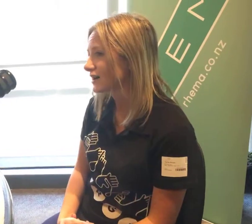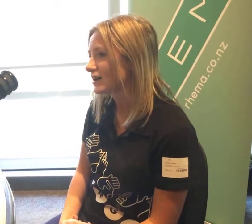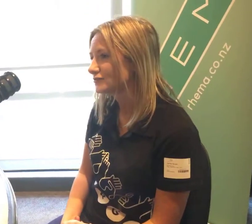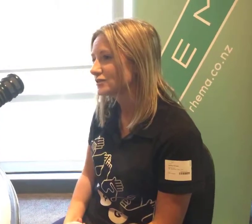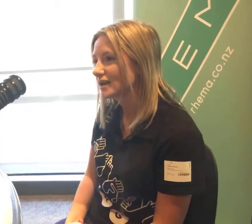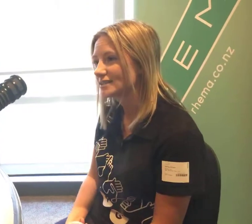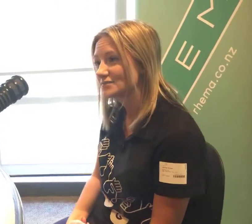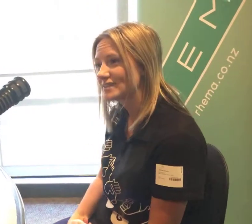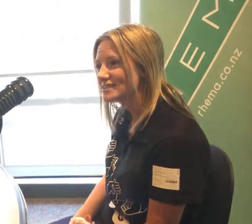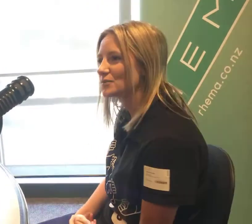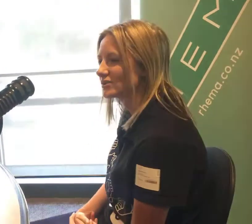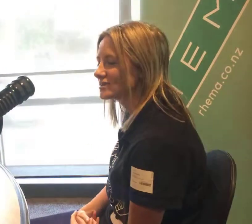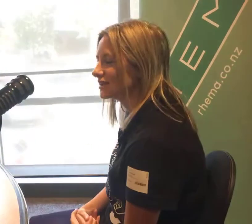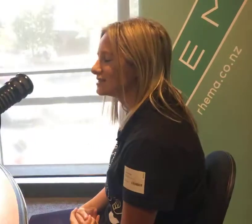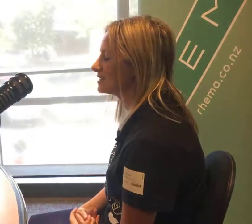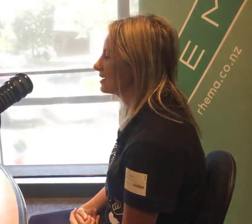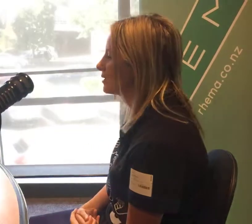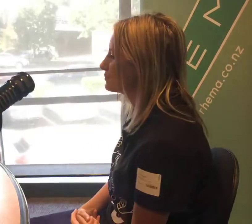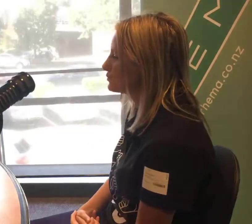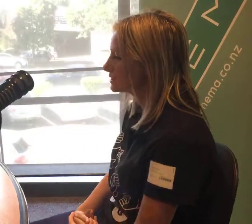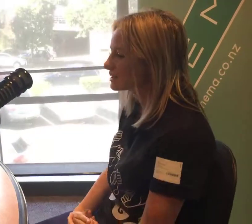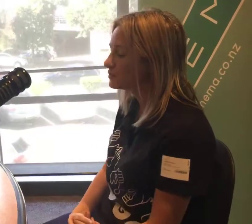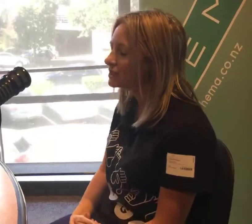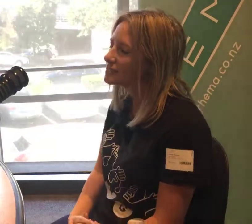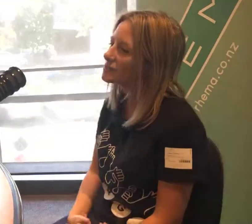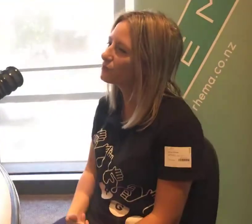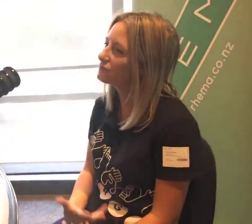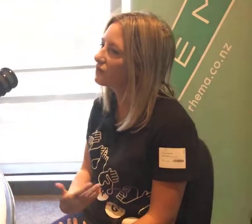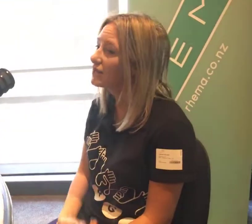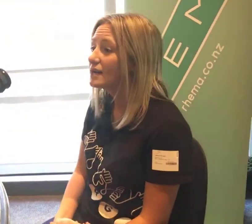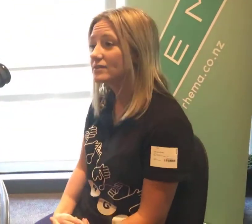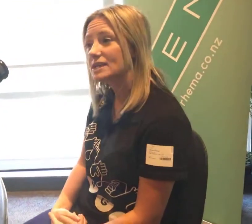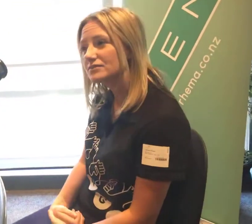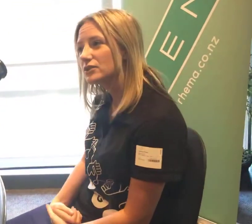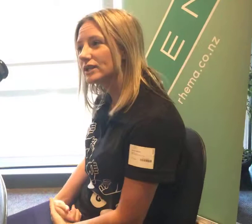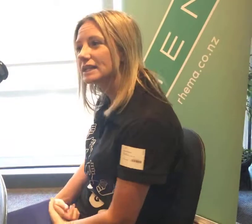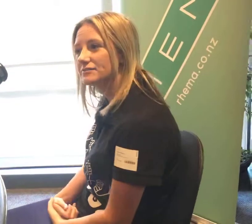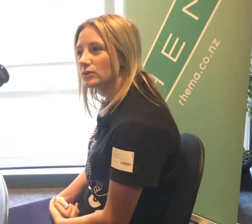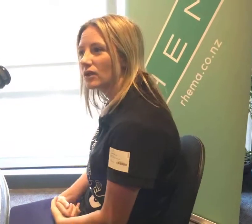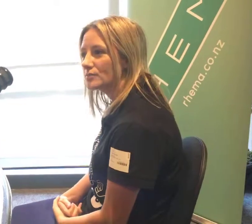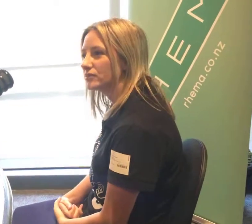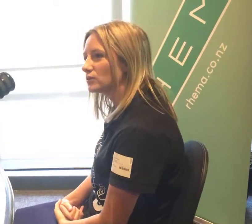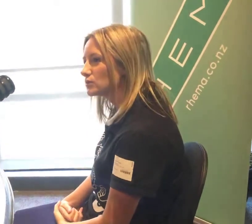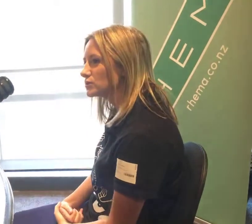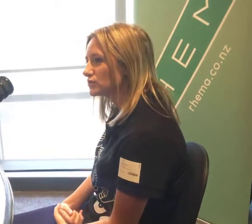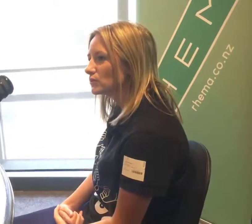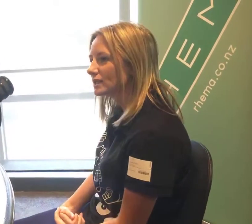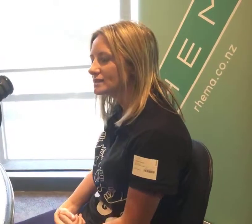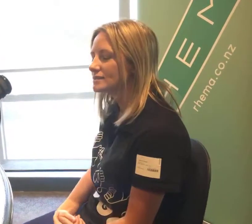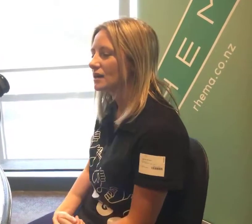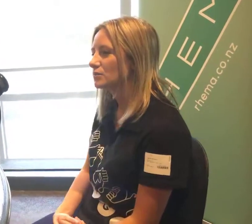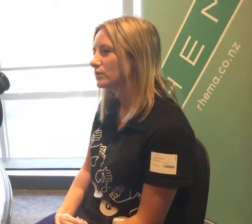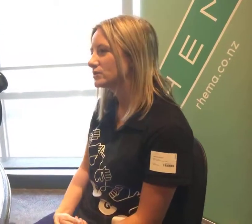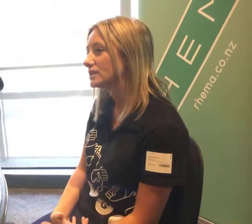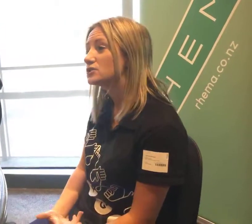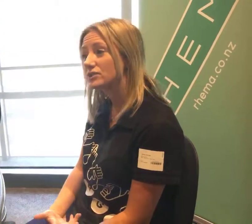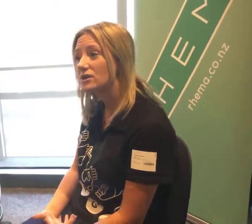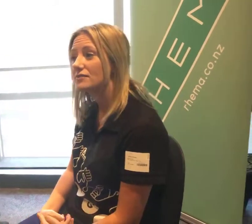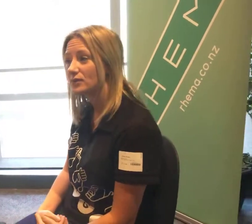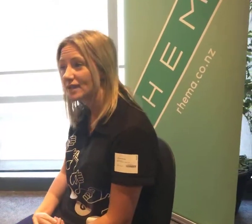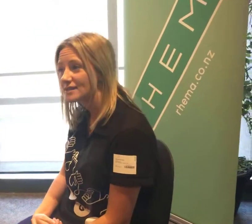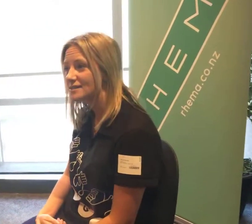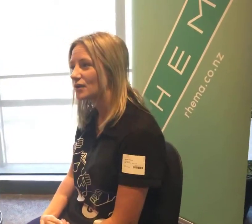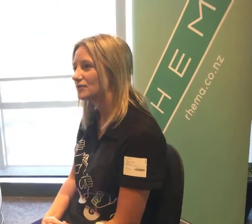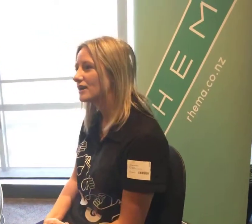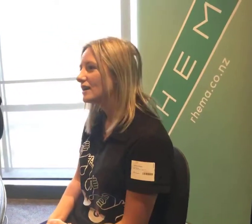lot of free activities that we're excited to bring the community. So we've got this afternoon at Glenfield Library in the North Shore in Auckland, we're doing a story